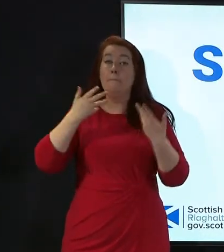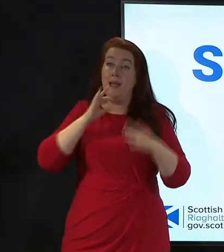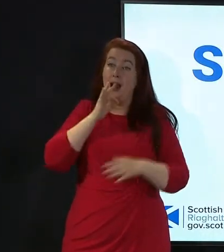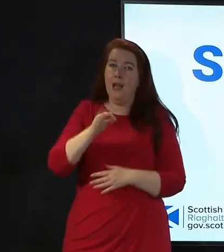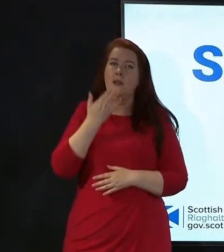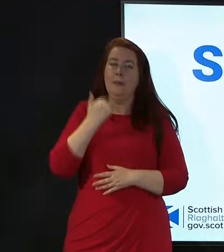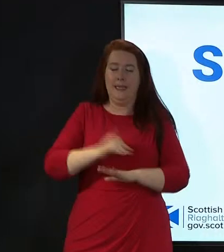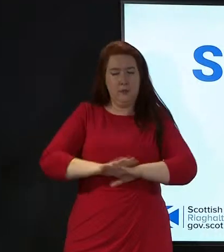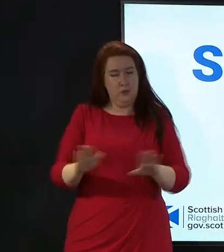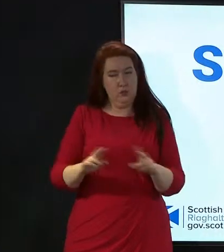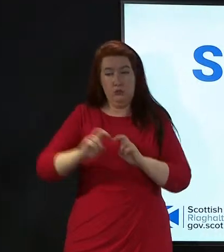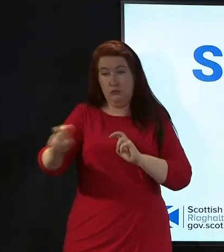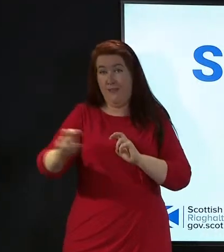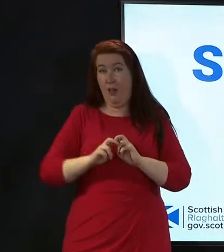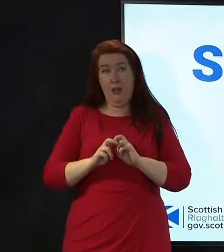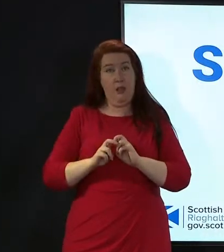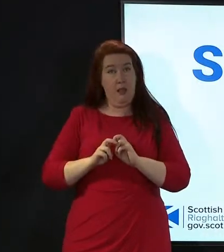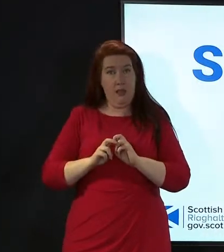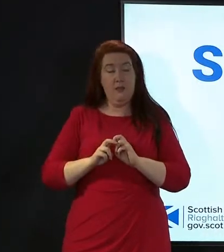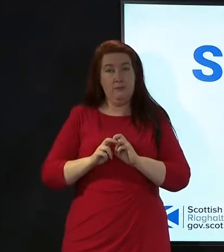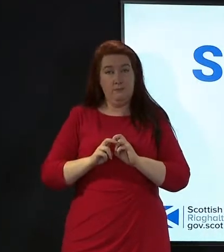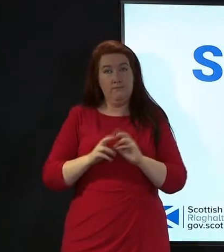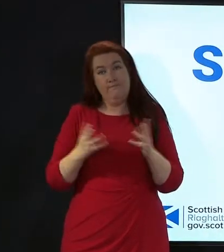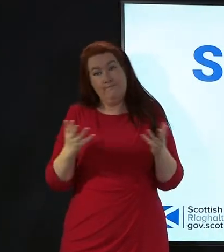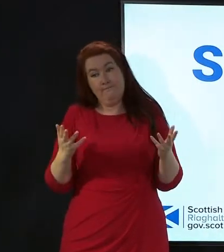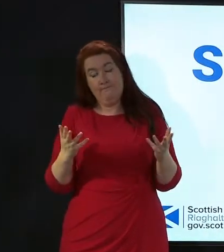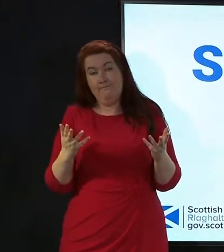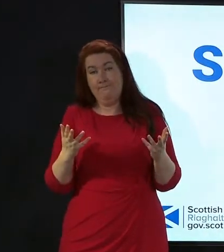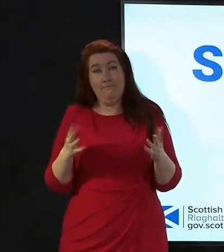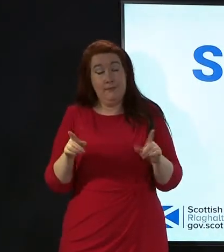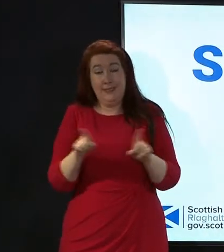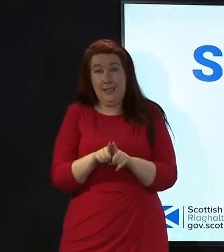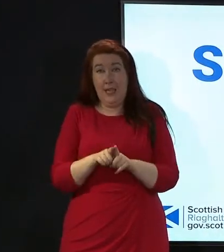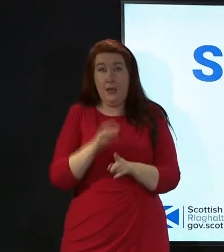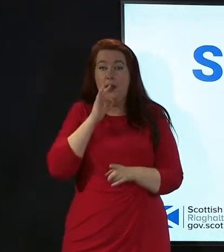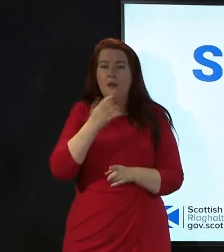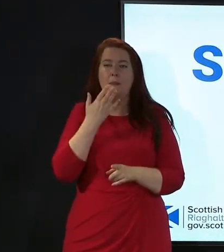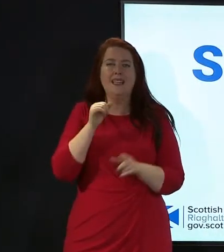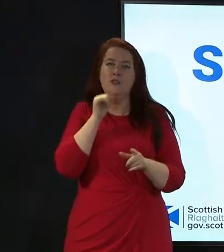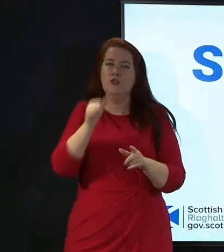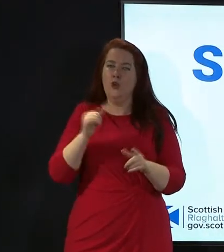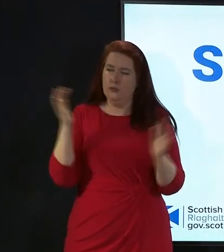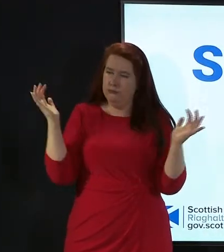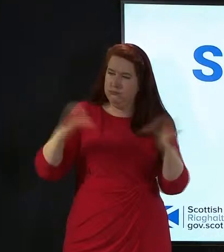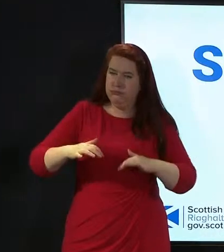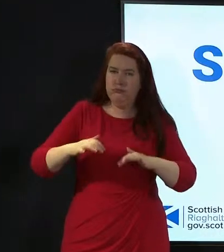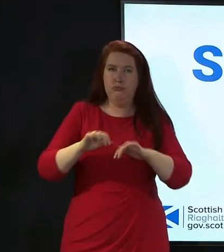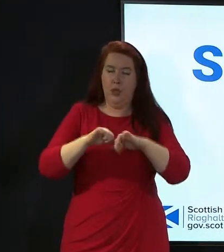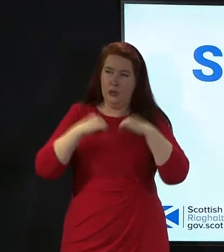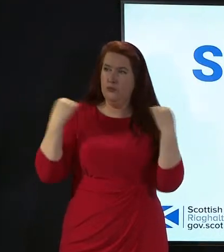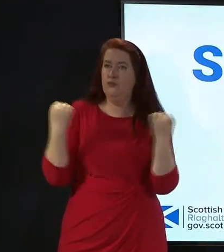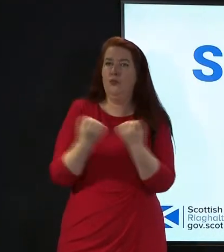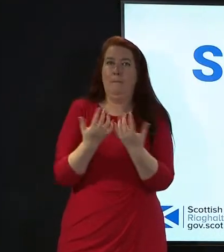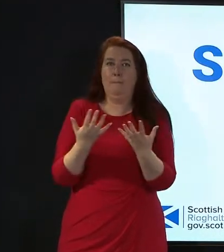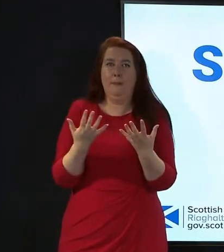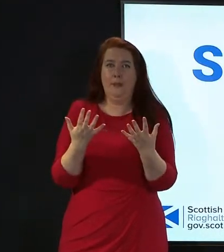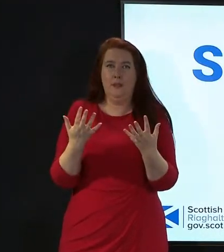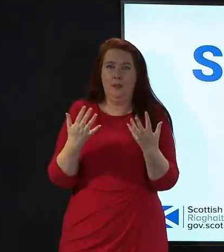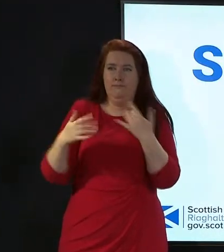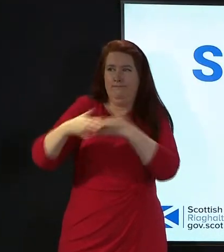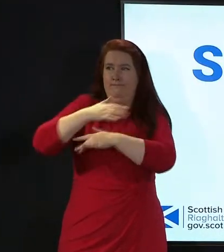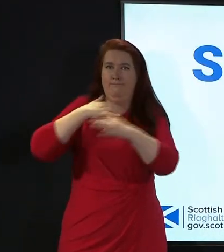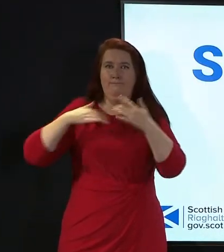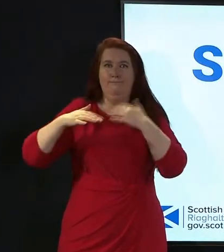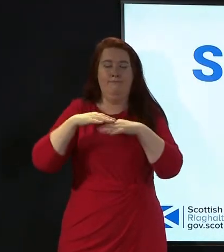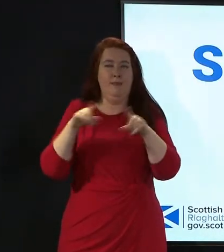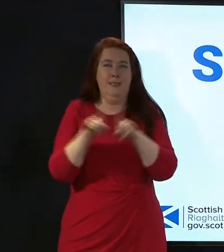travel, and that was the case in terms of asking people not to gather in groups when it was